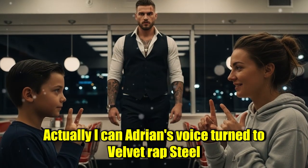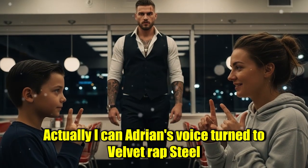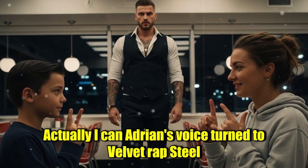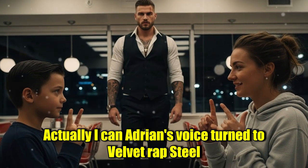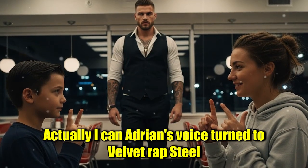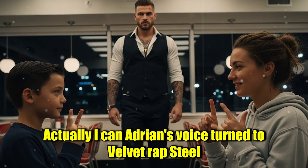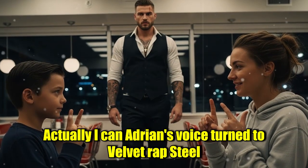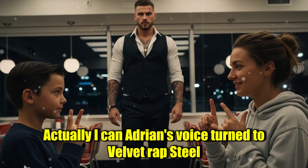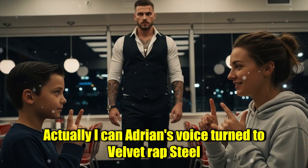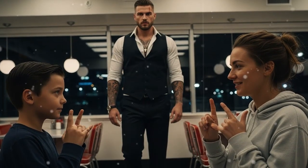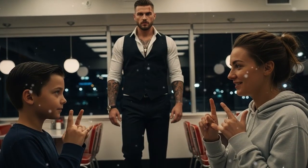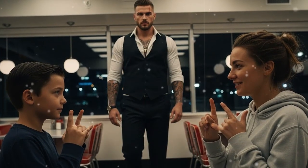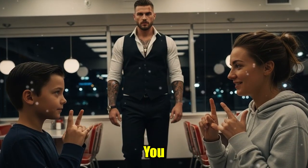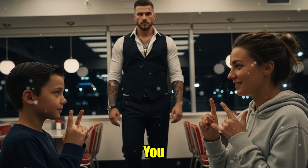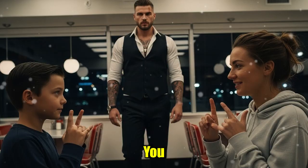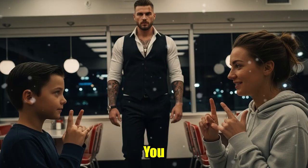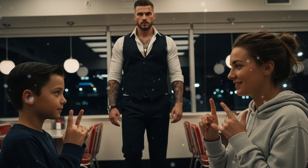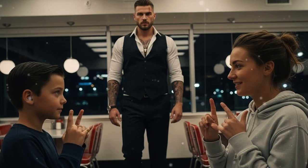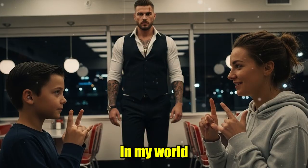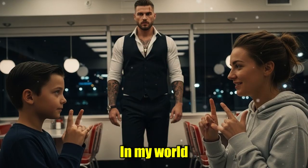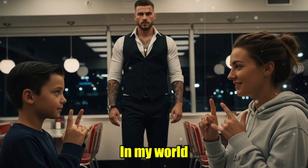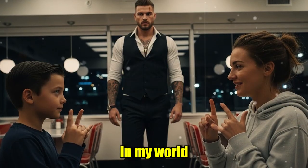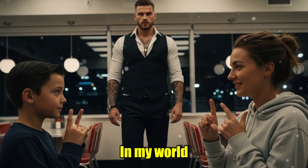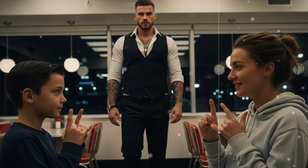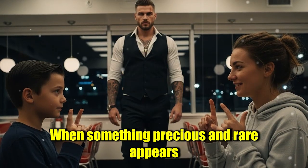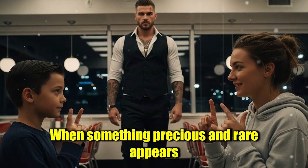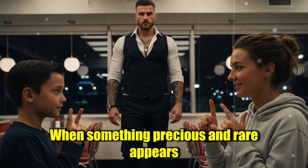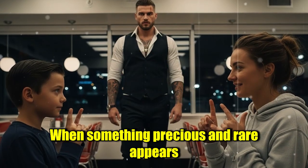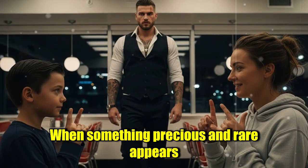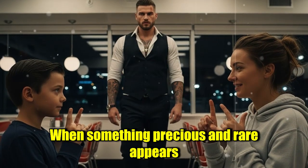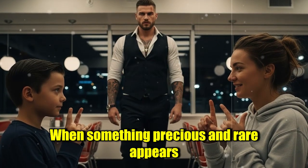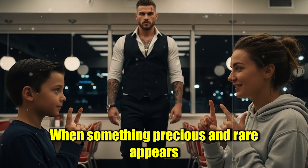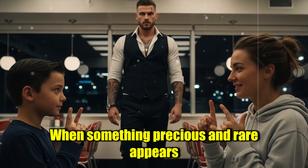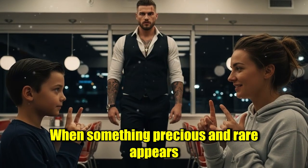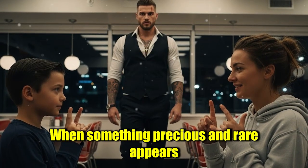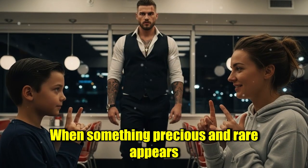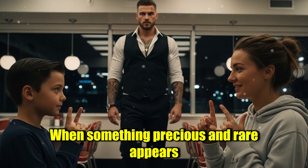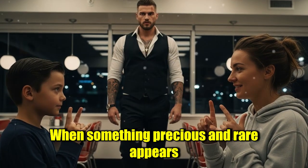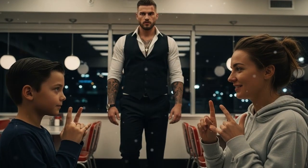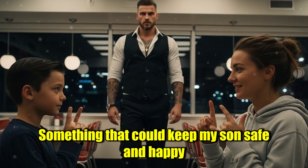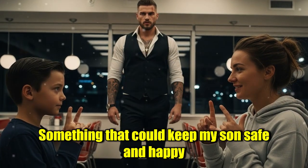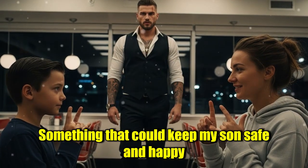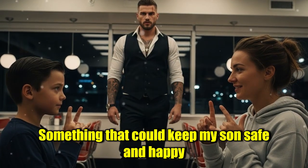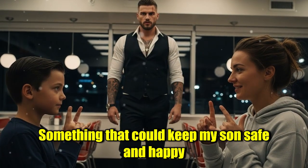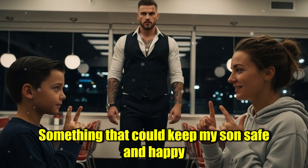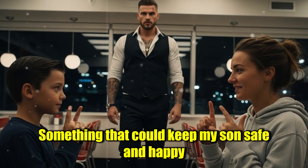turned to velvet-wrapped steel. You see, in my world, when something precious and rare appears, something that could keep my